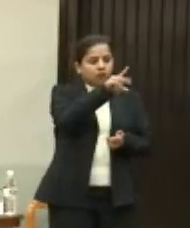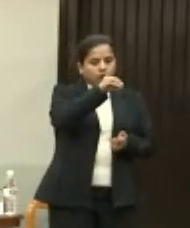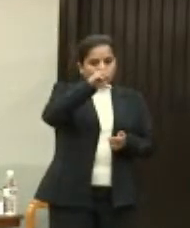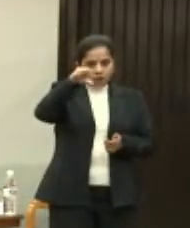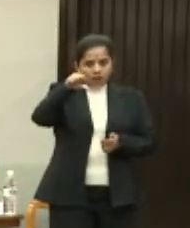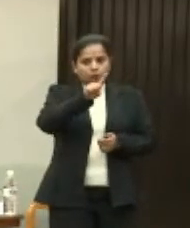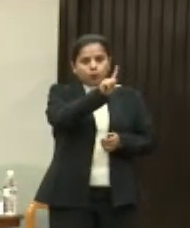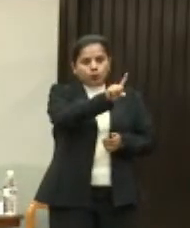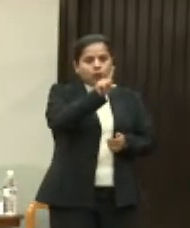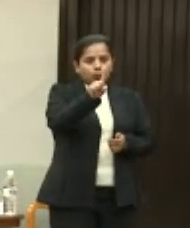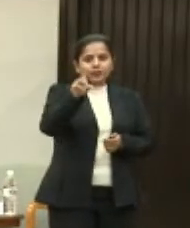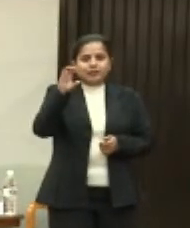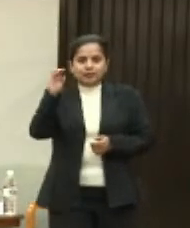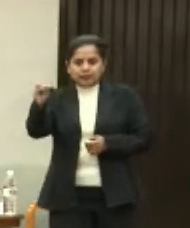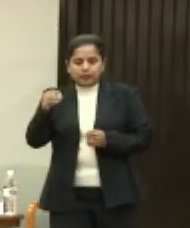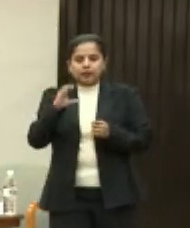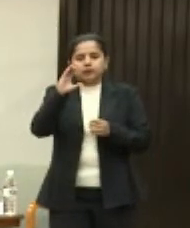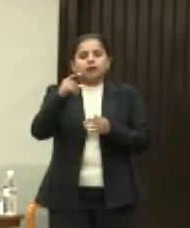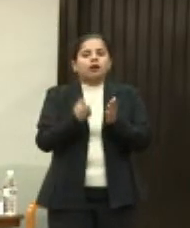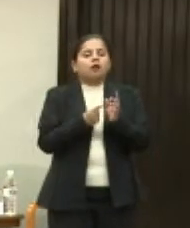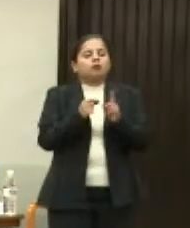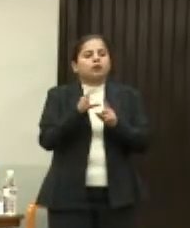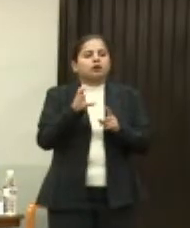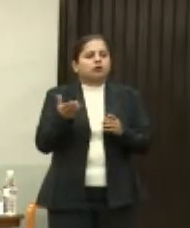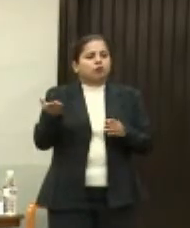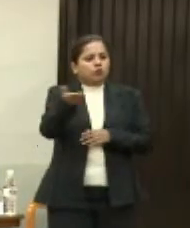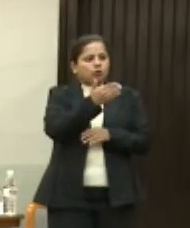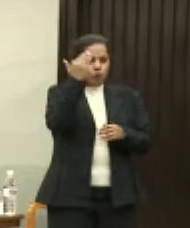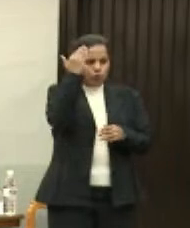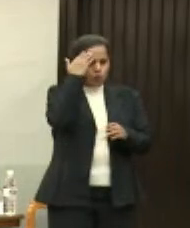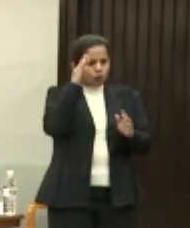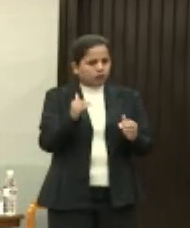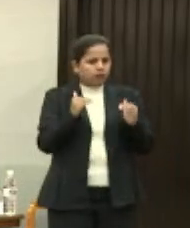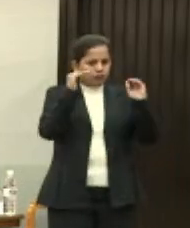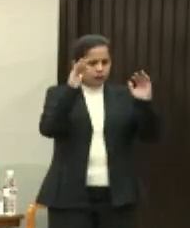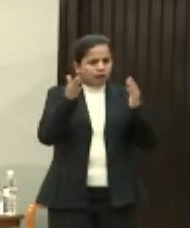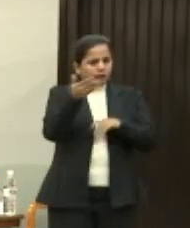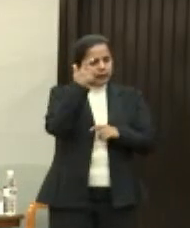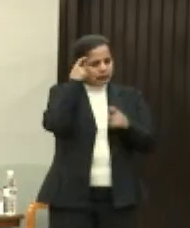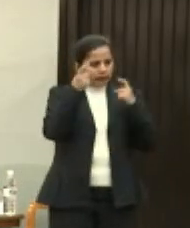110 of CRPC. All of us as educated people think,